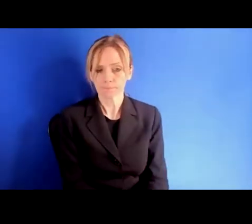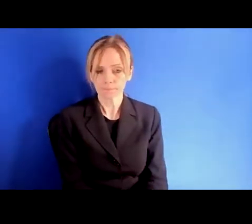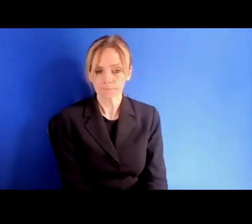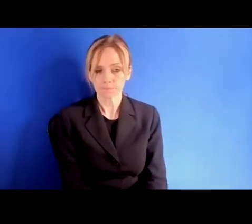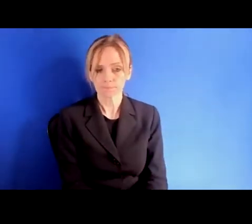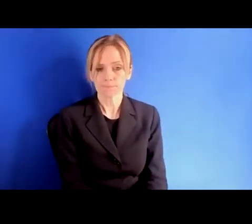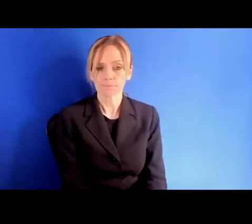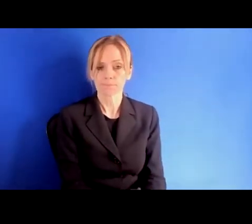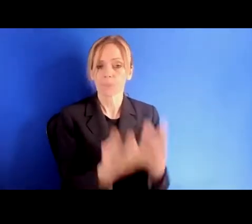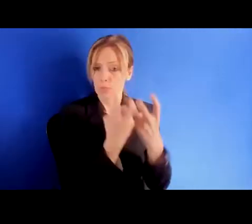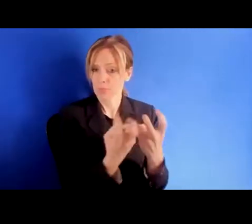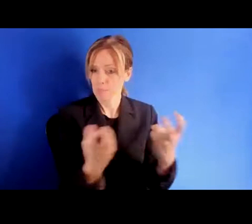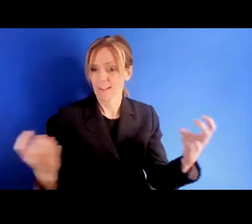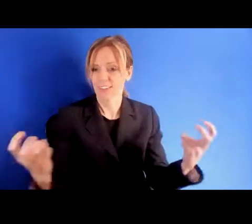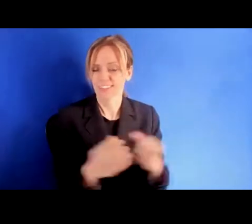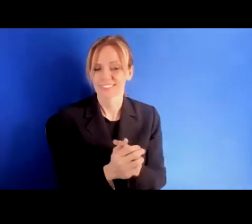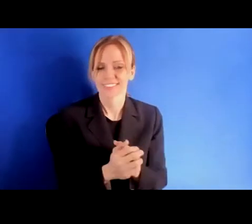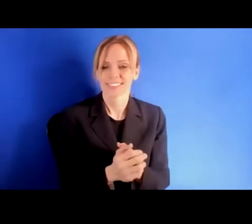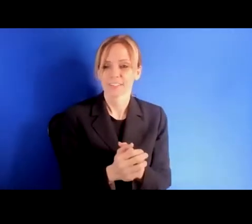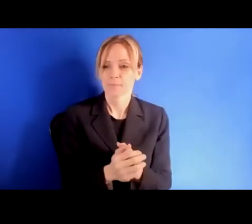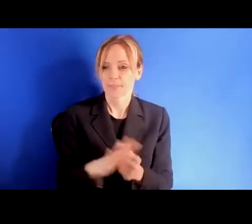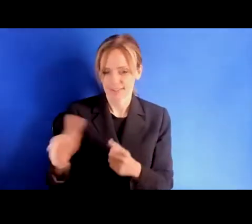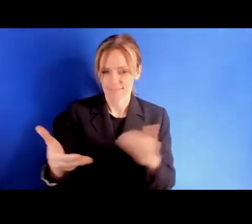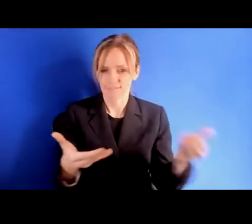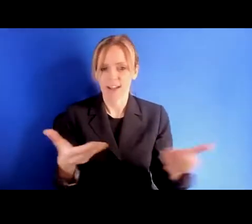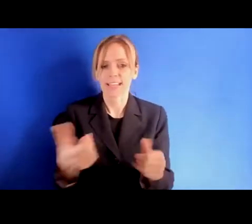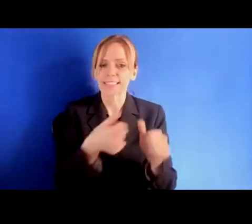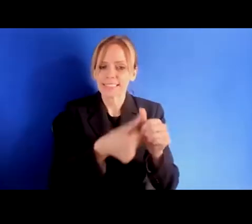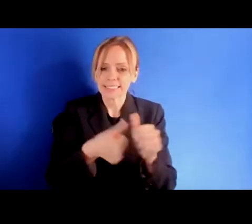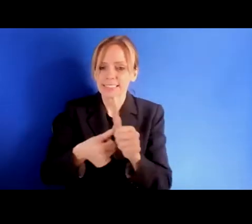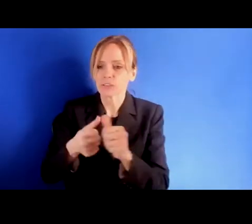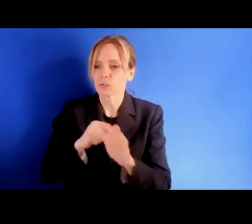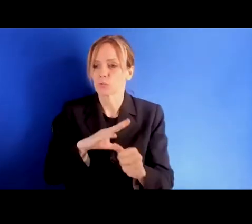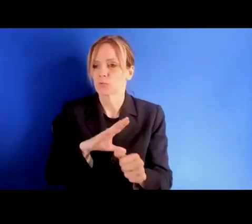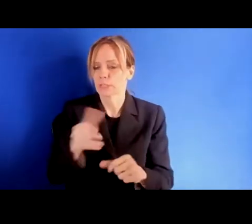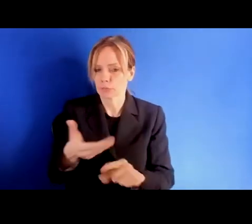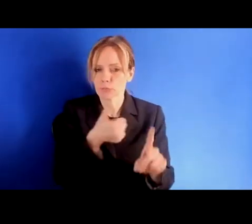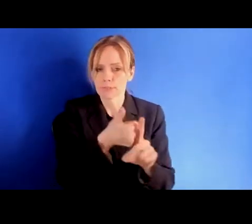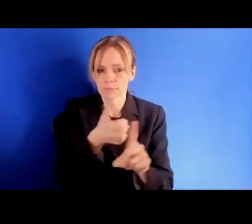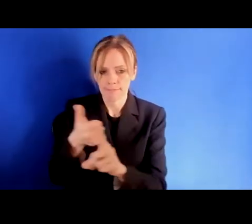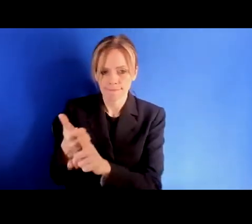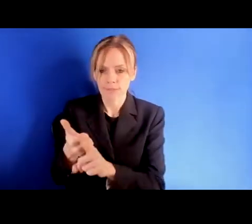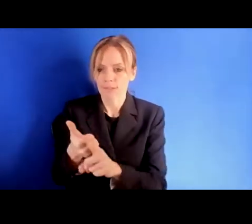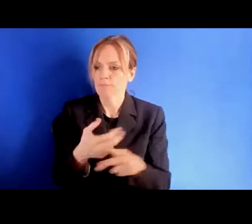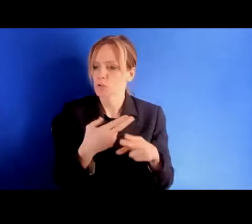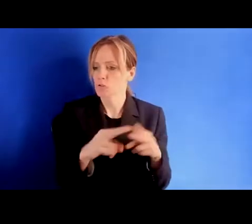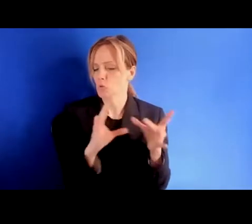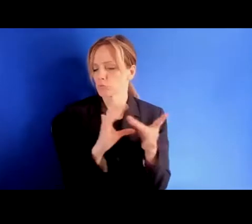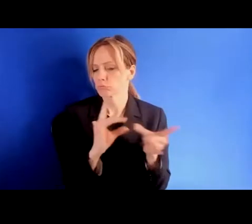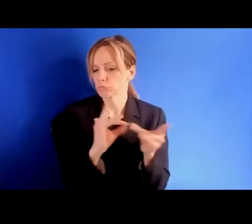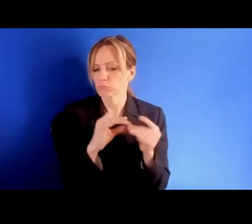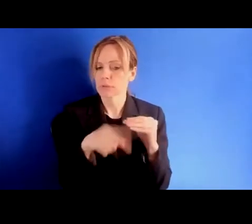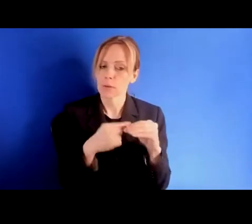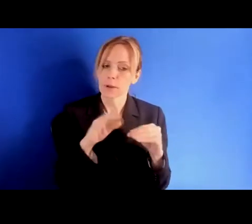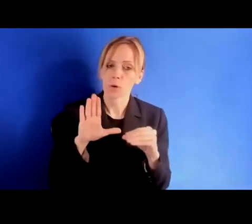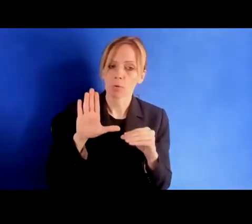to our panelists. I'm gonna invite each panelist to introduce themselves and to give a short description of their appearance